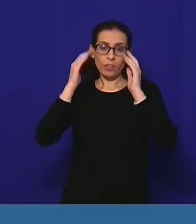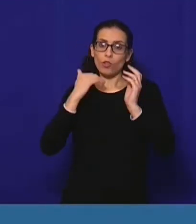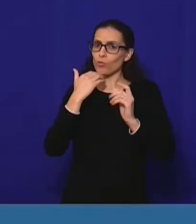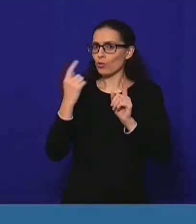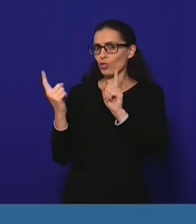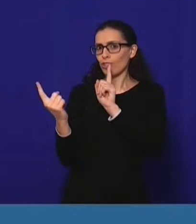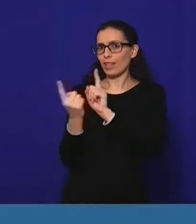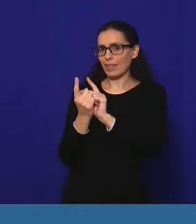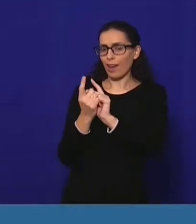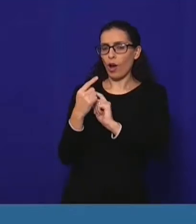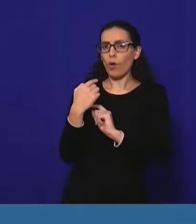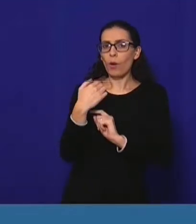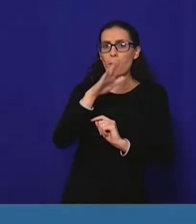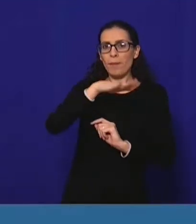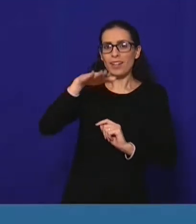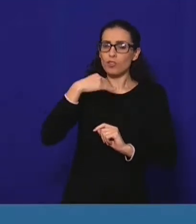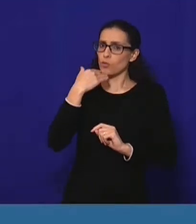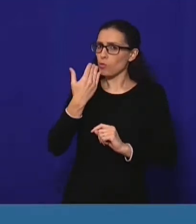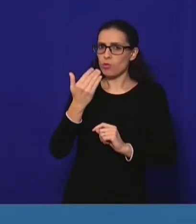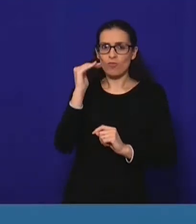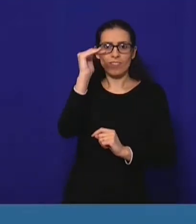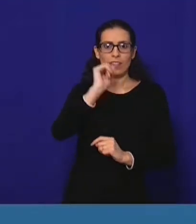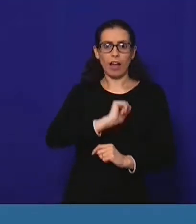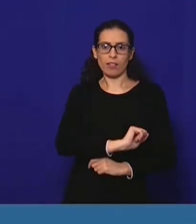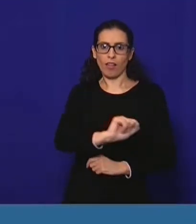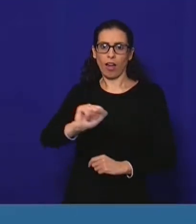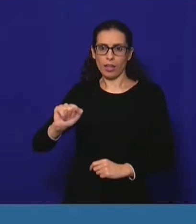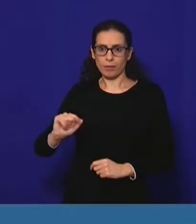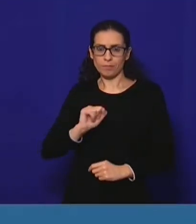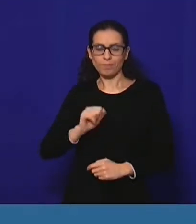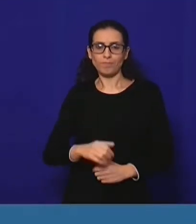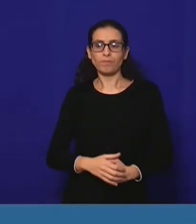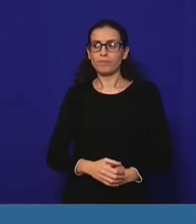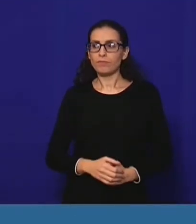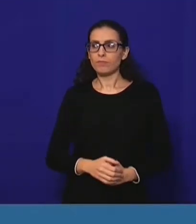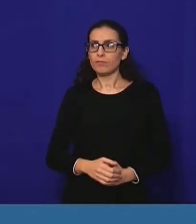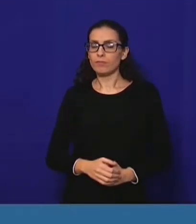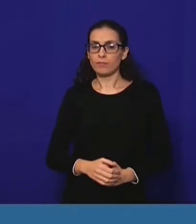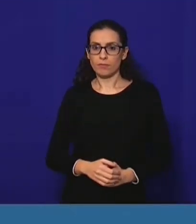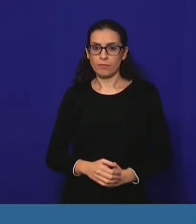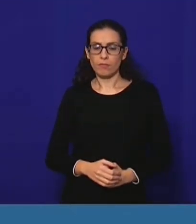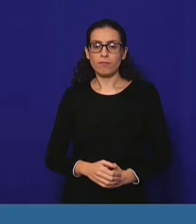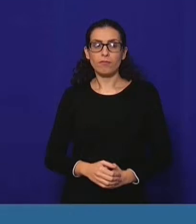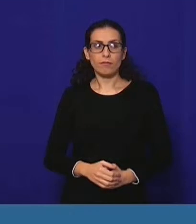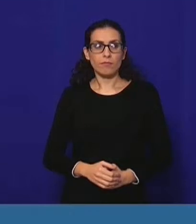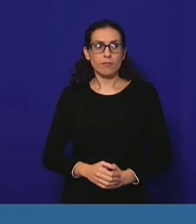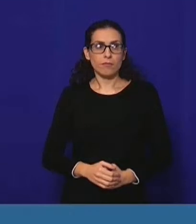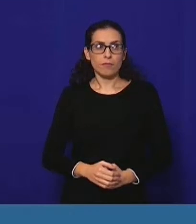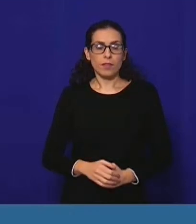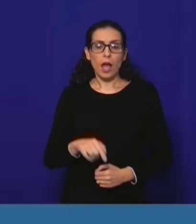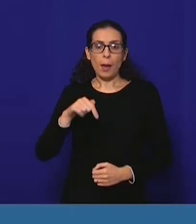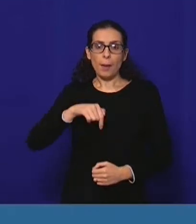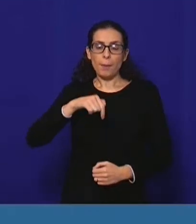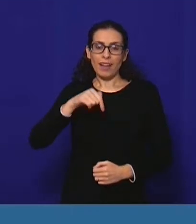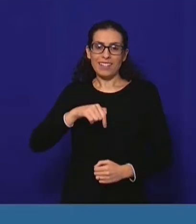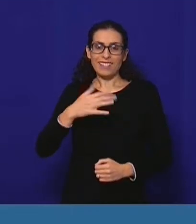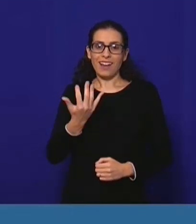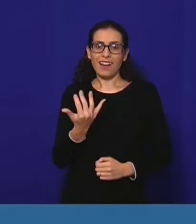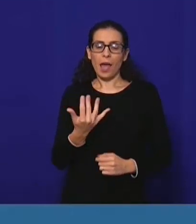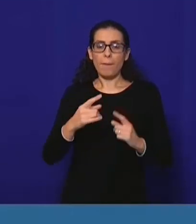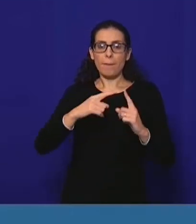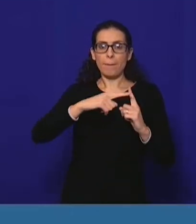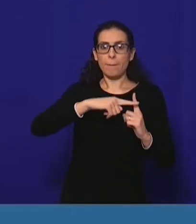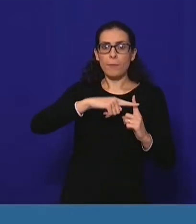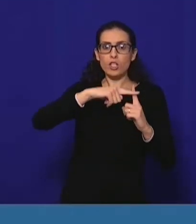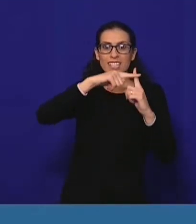barra mill-household tagħna. Dawn huma n-numru ta' każijiet ta' active cases bħal medna n-numru ta' każijiet ta' active cases issa